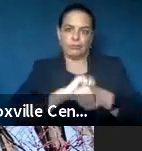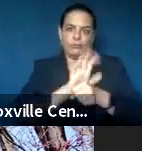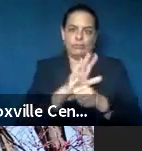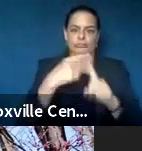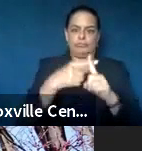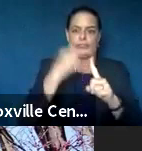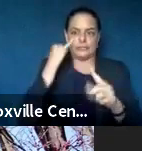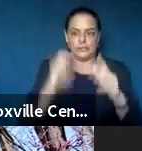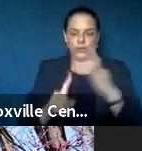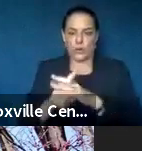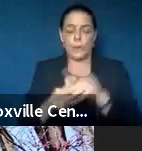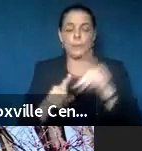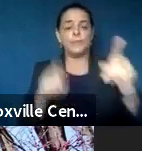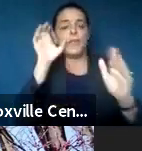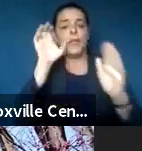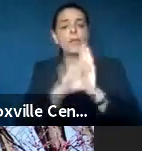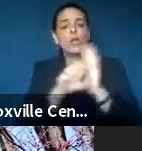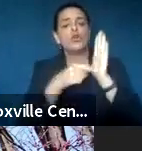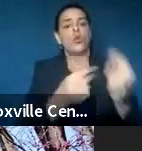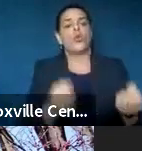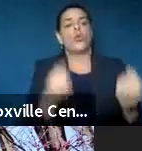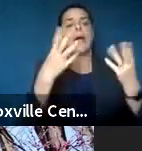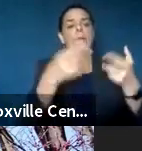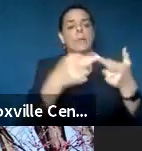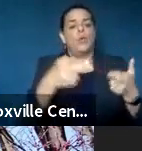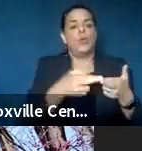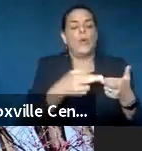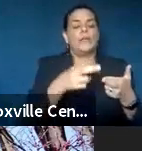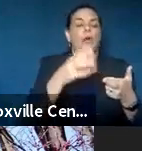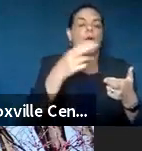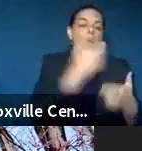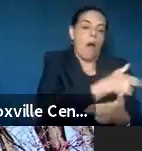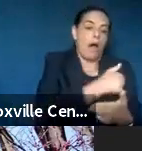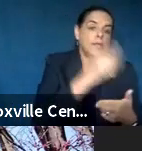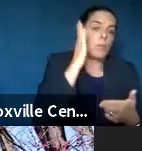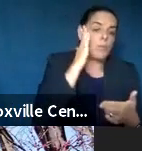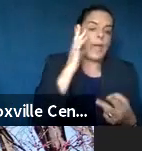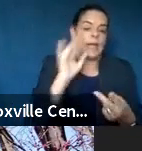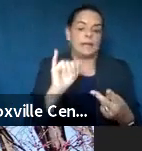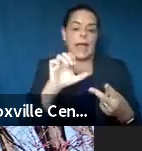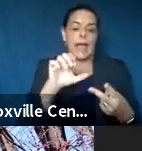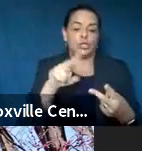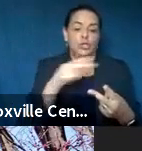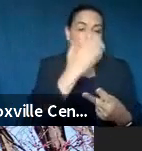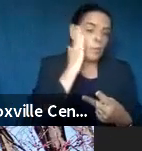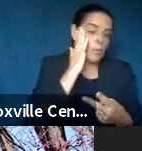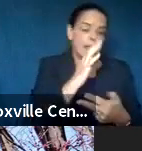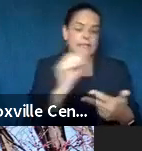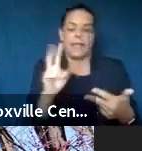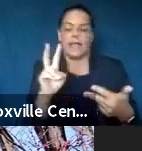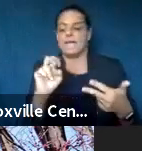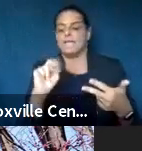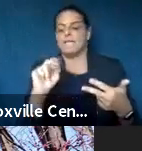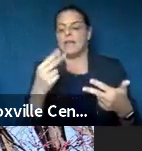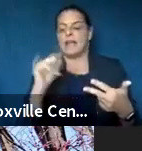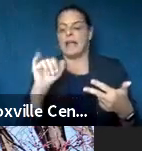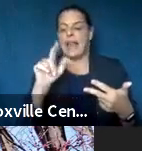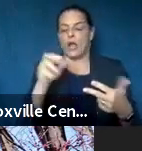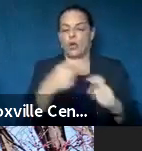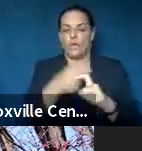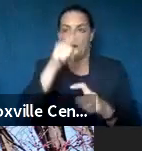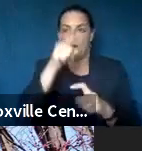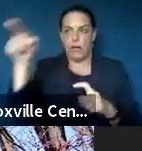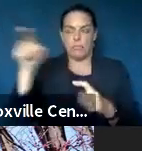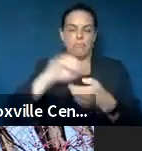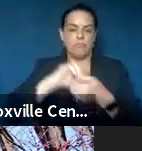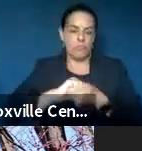the availability of regional hospital beds, ICU beds, ventilators from our hospital partners. It also shows